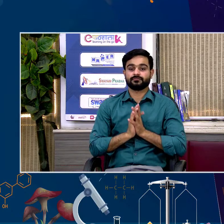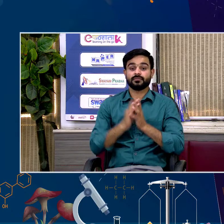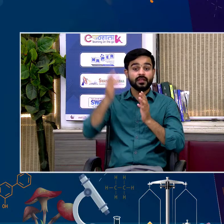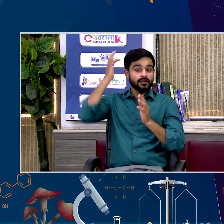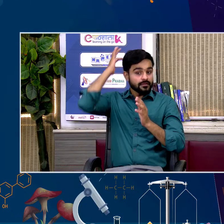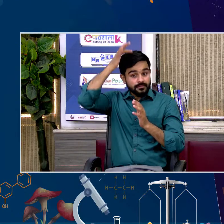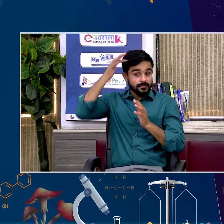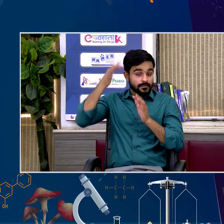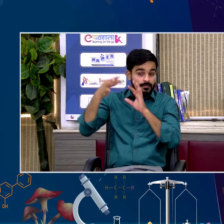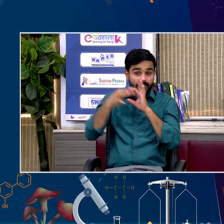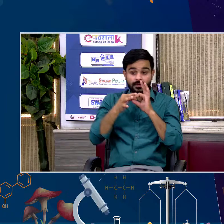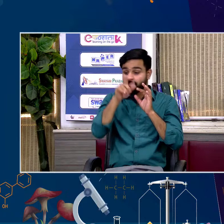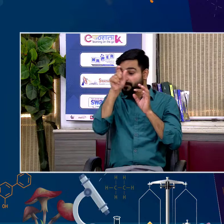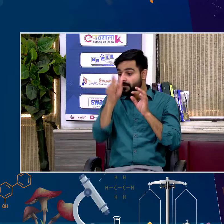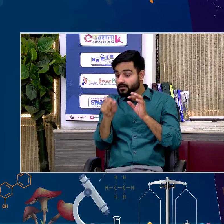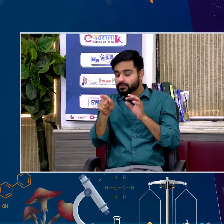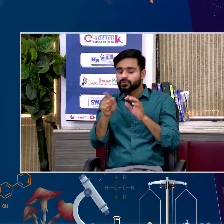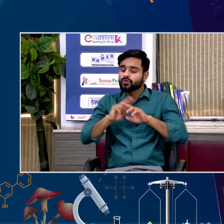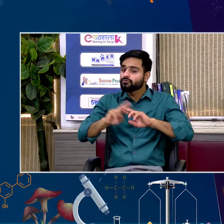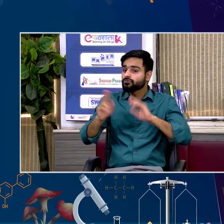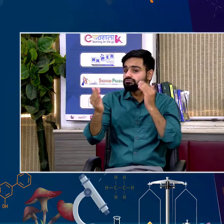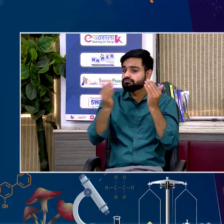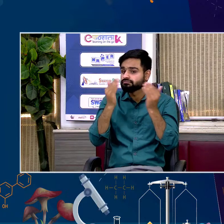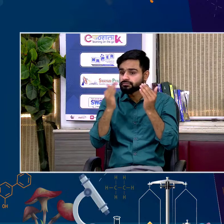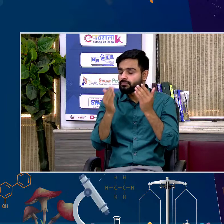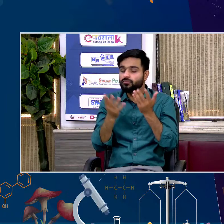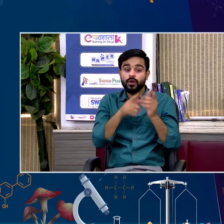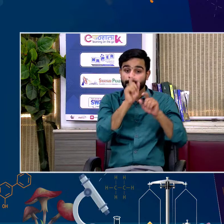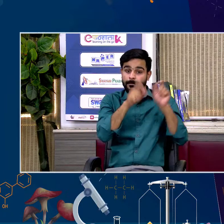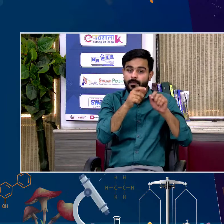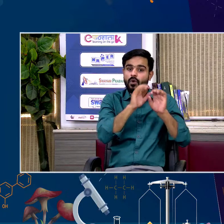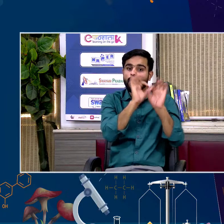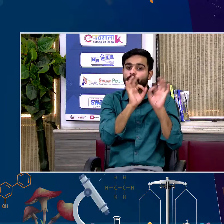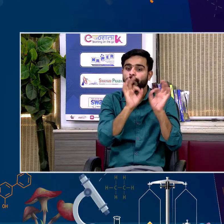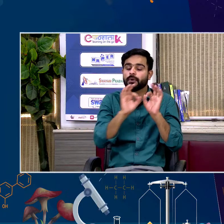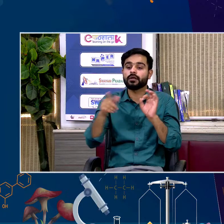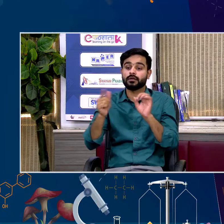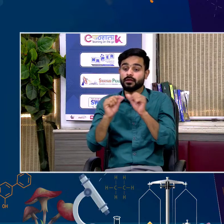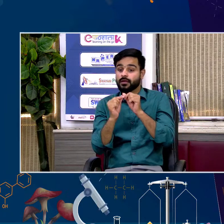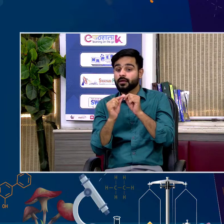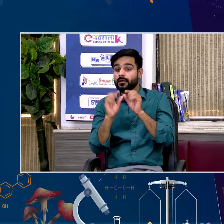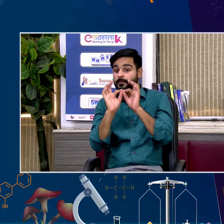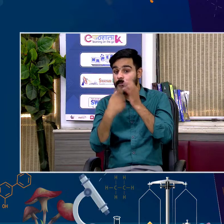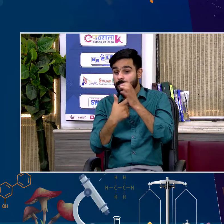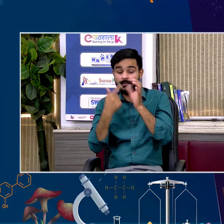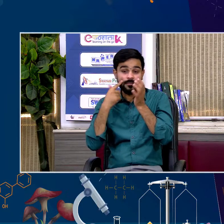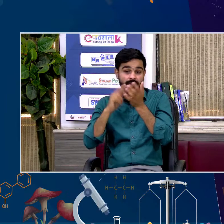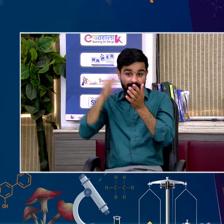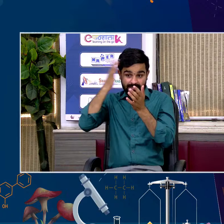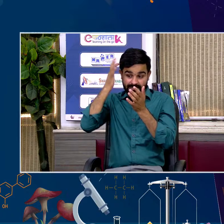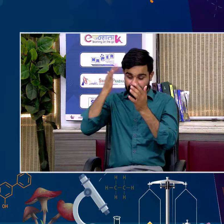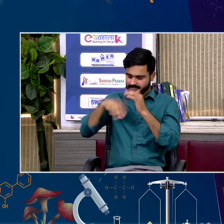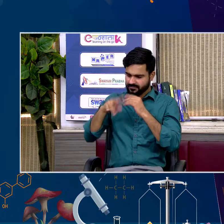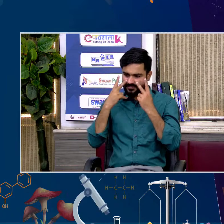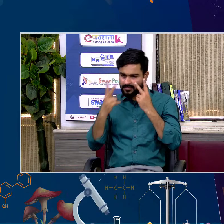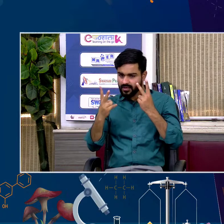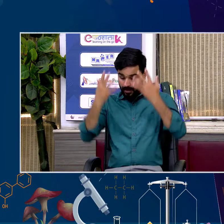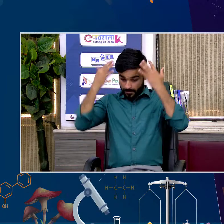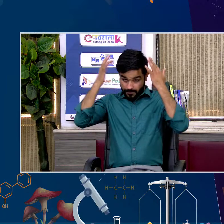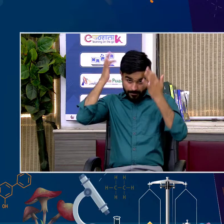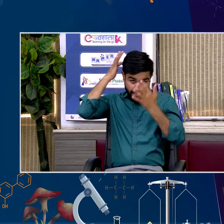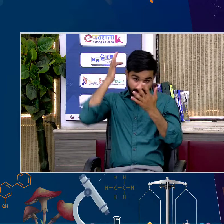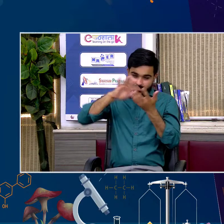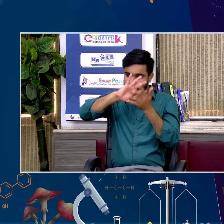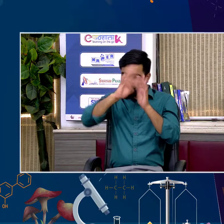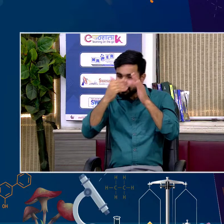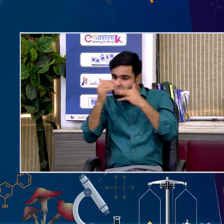of an autistic person, when it was compared to non-autistic children or non-autistic people, it was seen that the structure of the brain